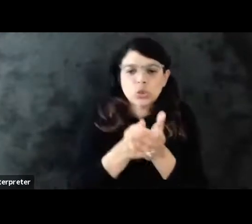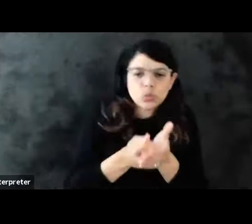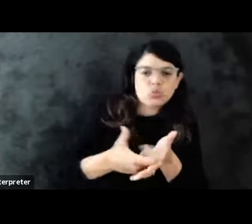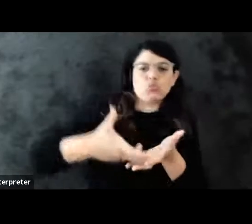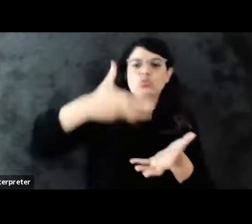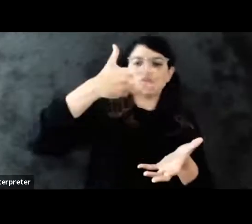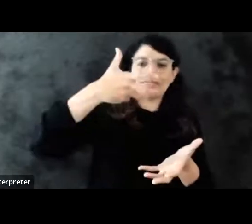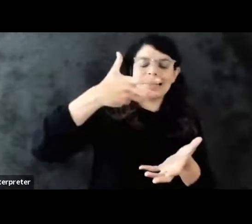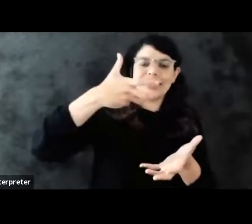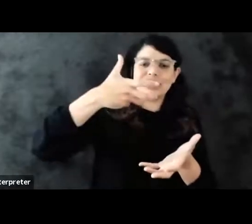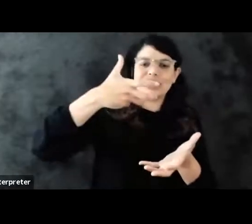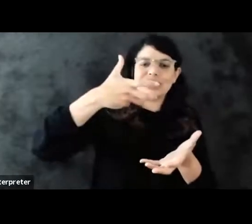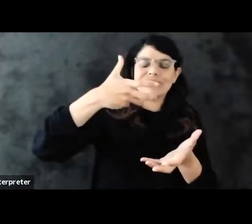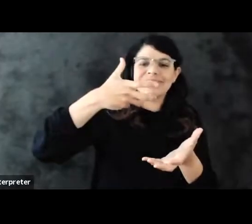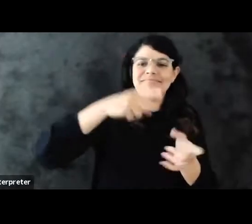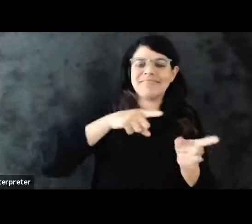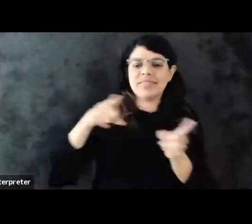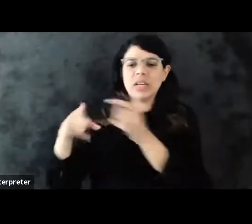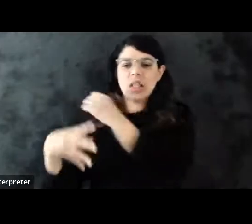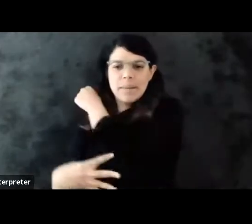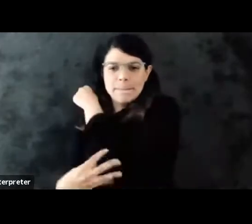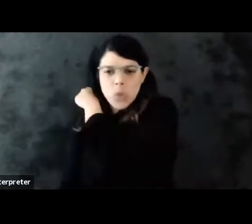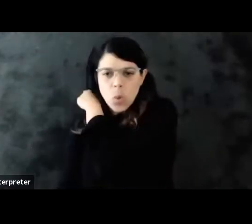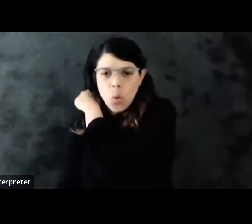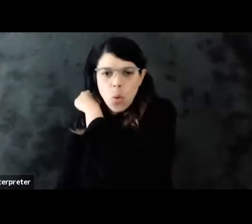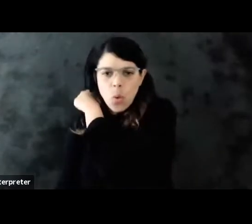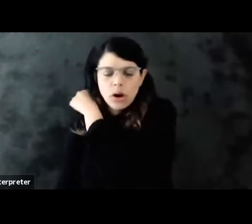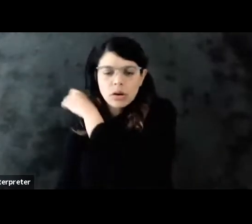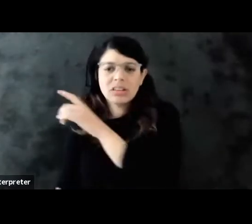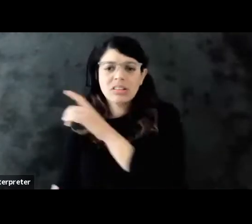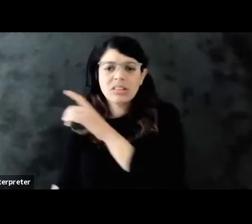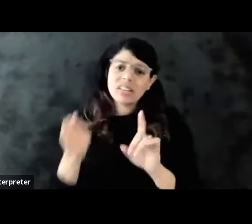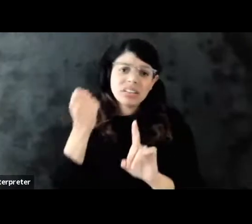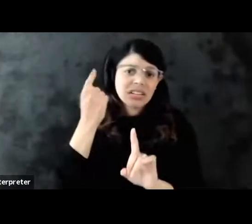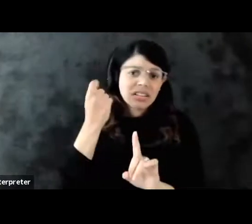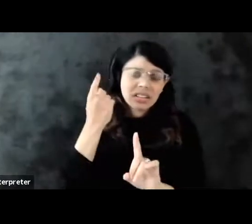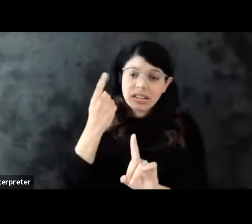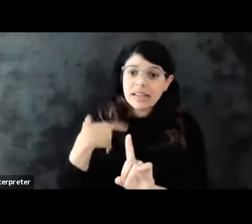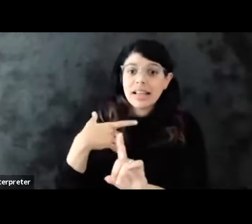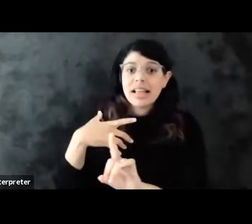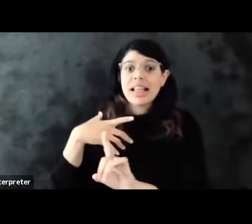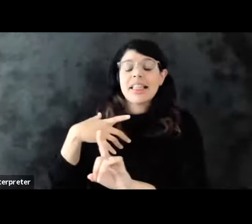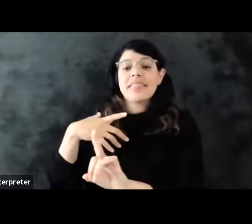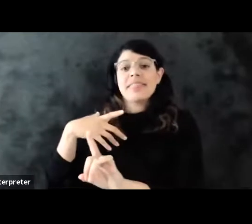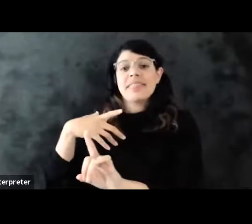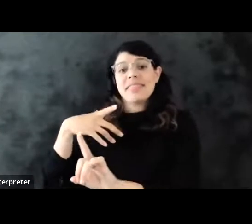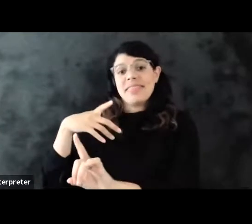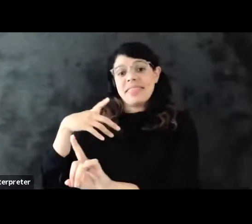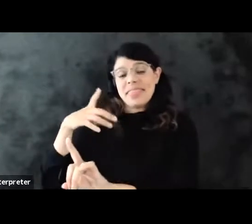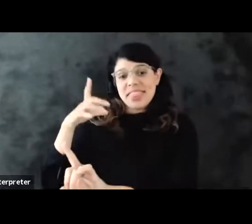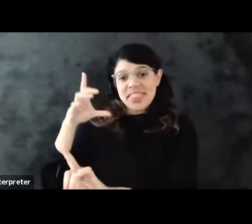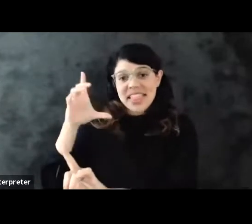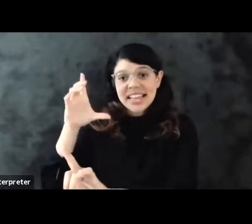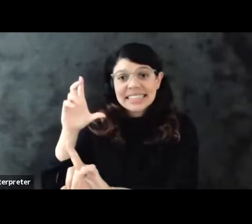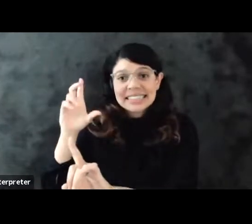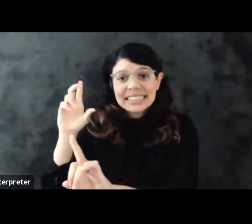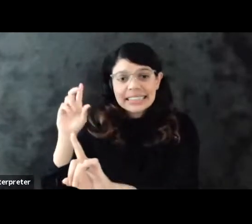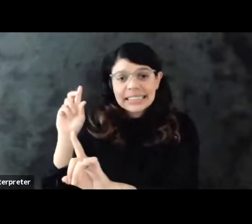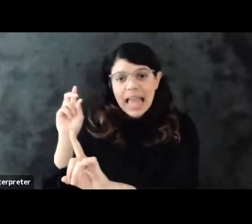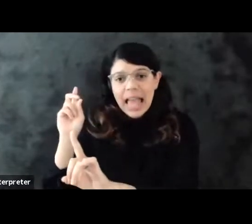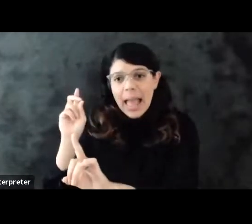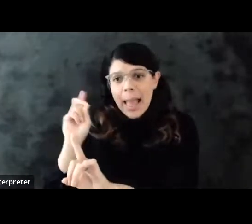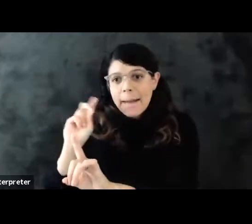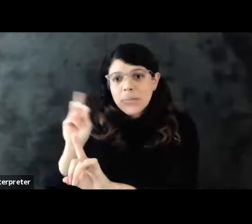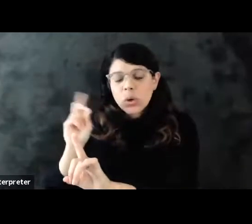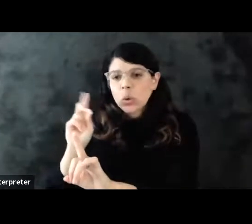the government under the Democrats has also given rise to the poverty levels and given rise